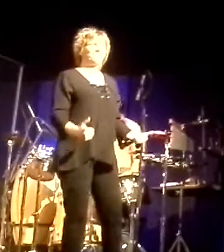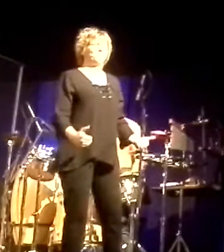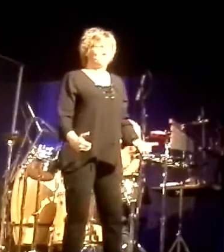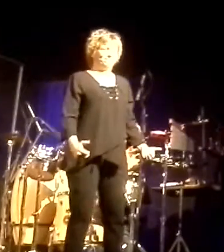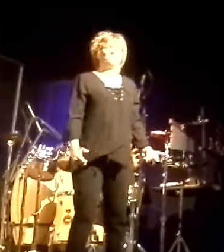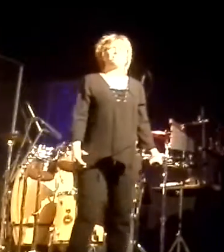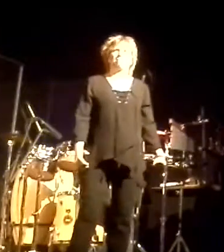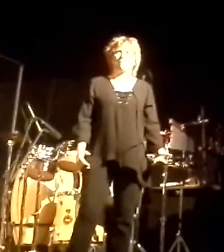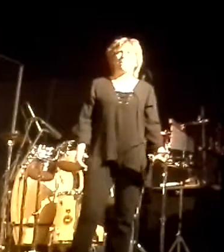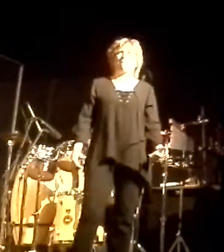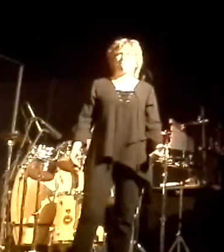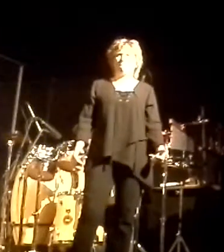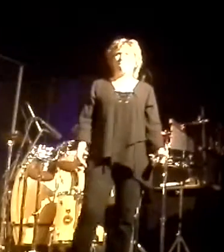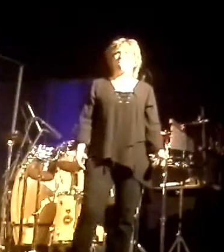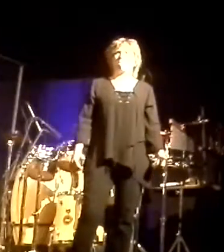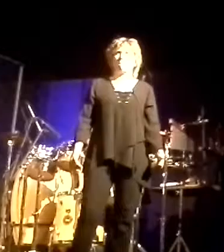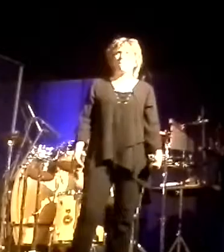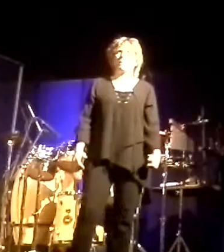me.